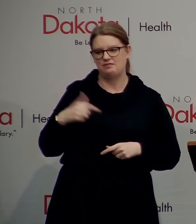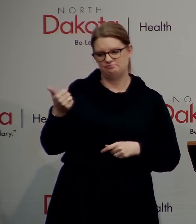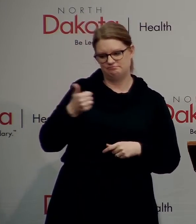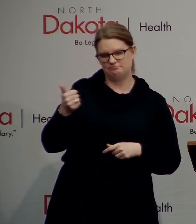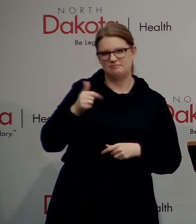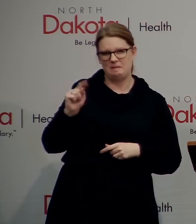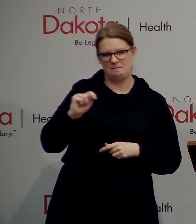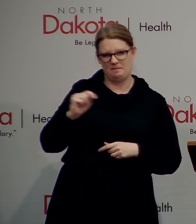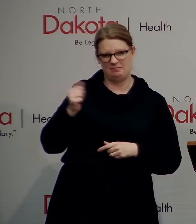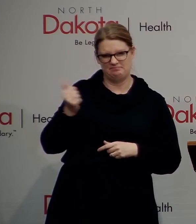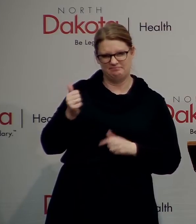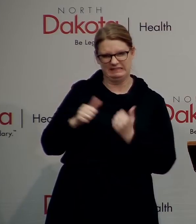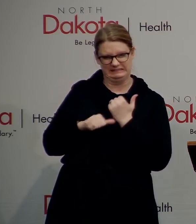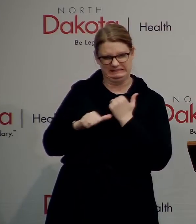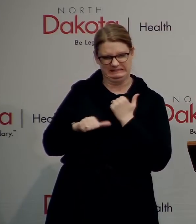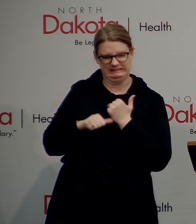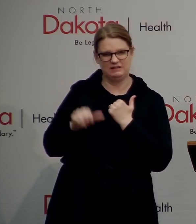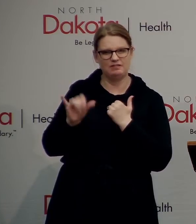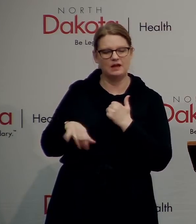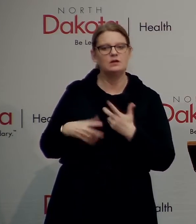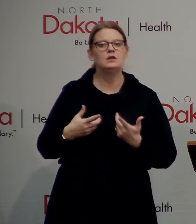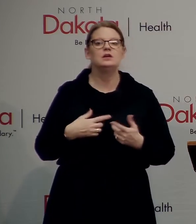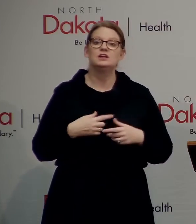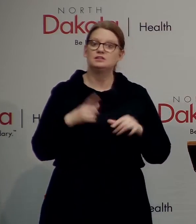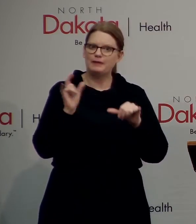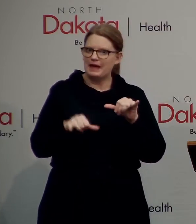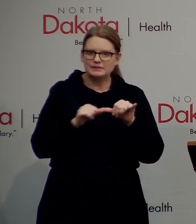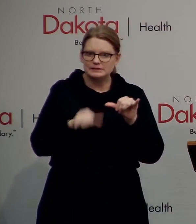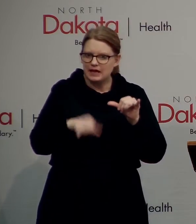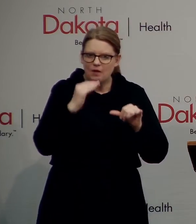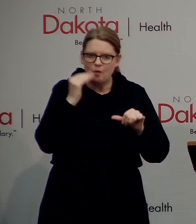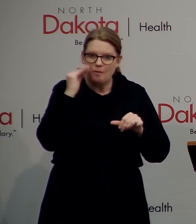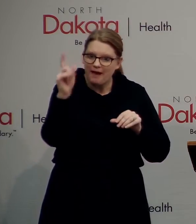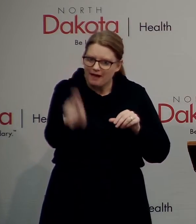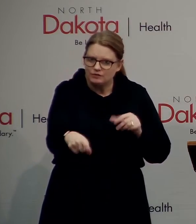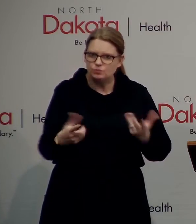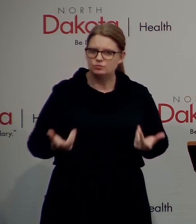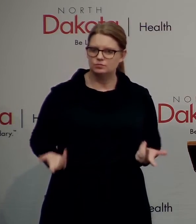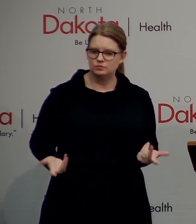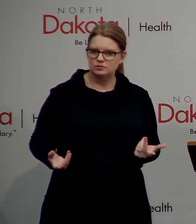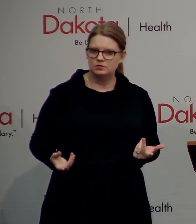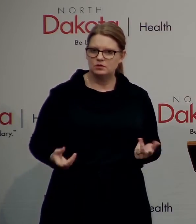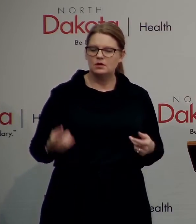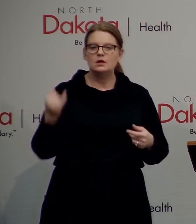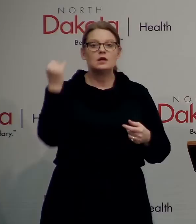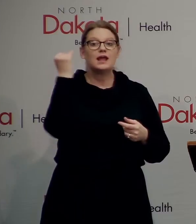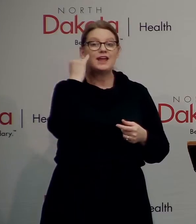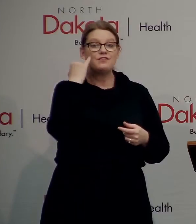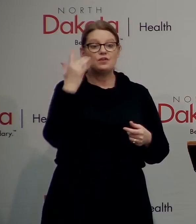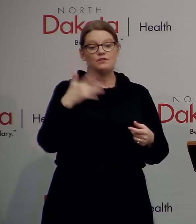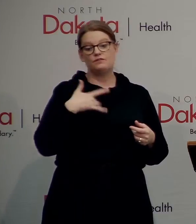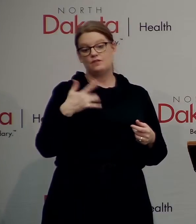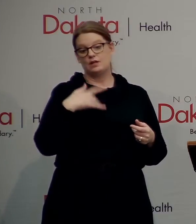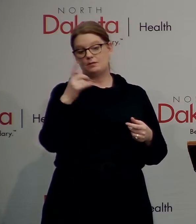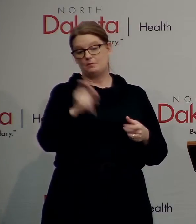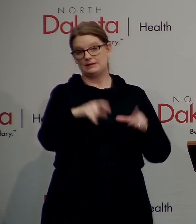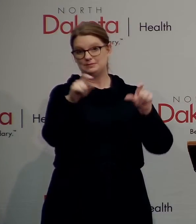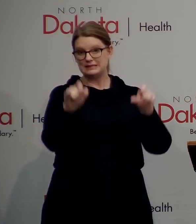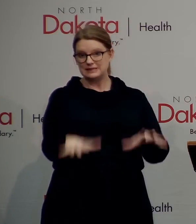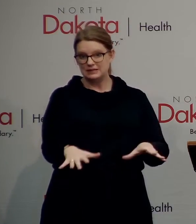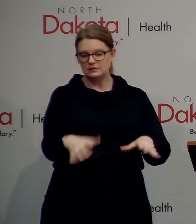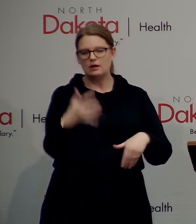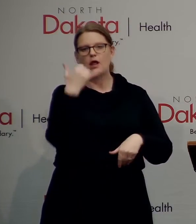illness. You absolutely have to stay home. Now, if you think you need to be tested, call